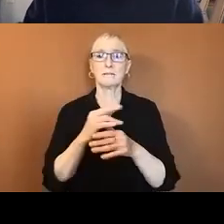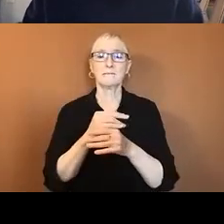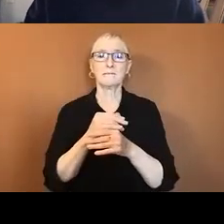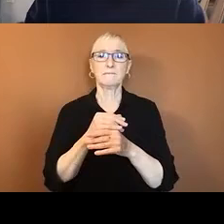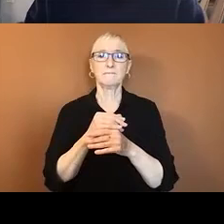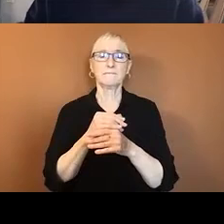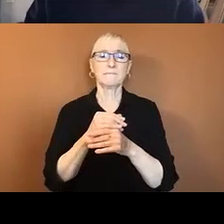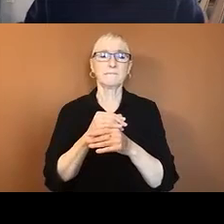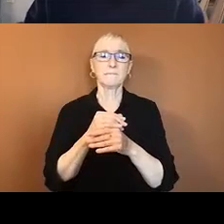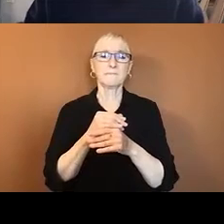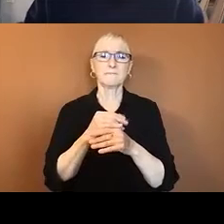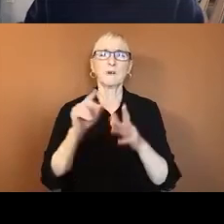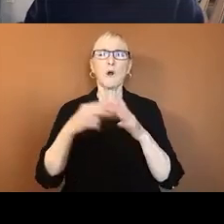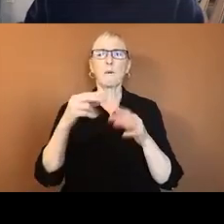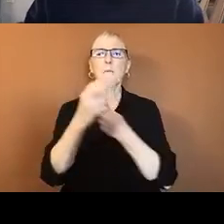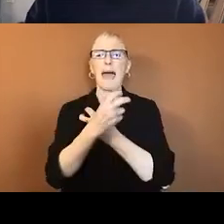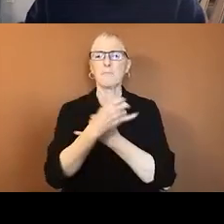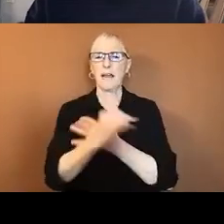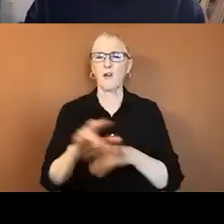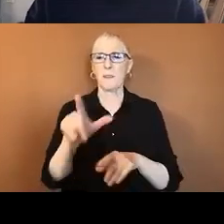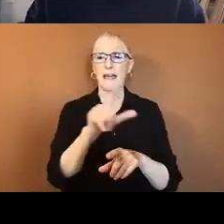I think we'll start with the bat player on the left.